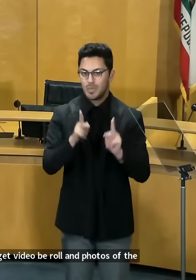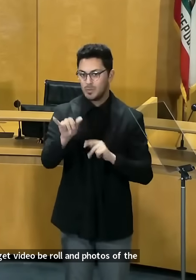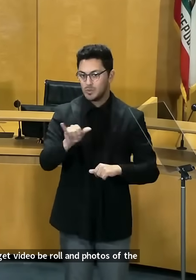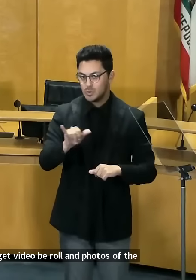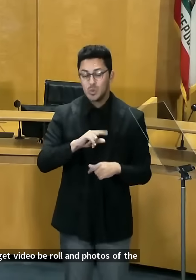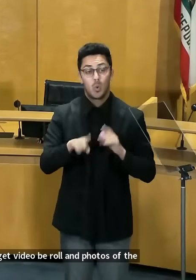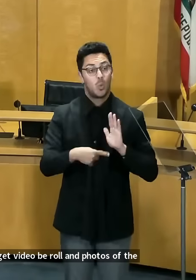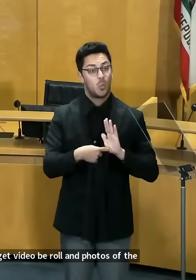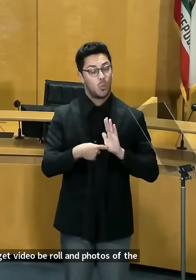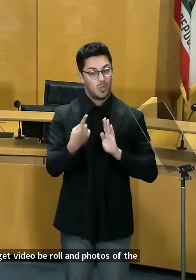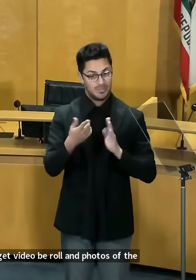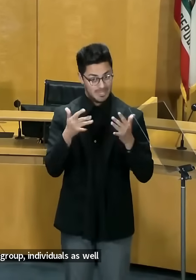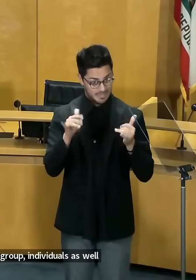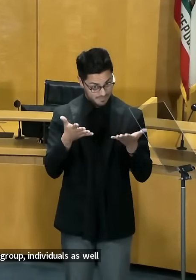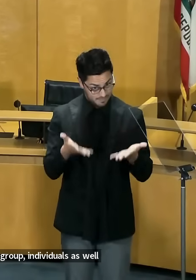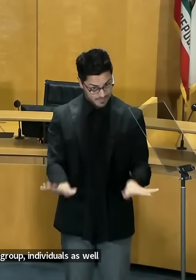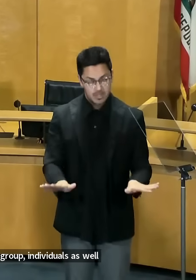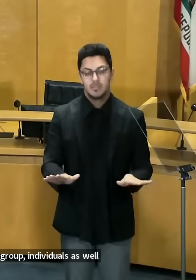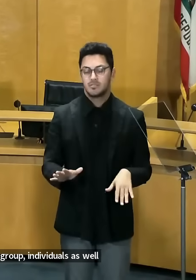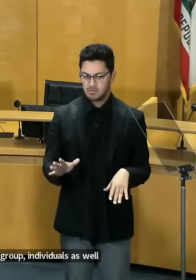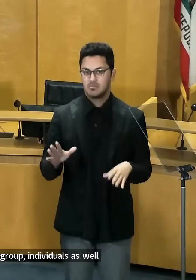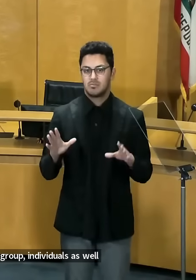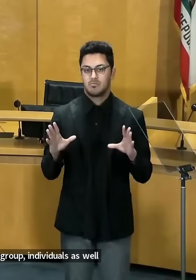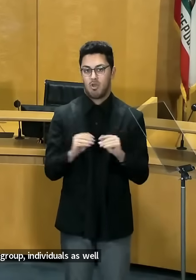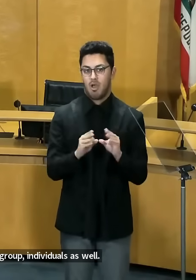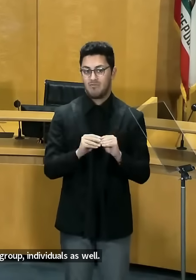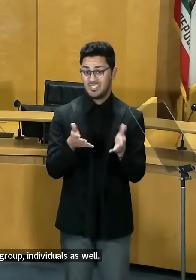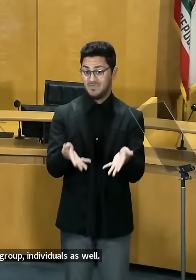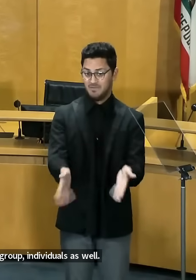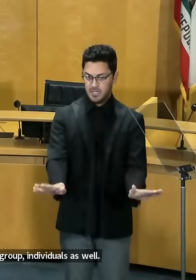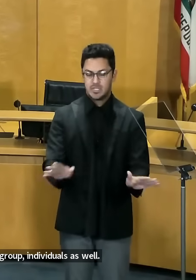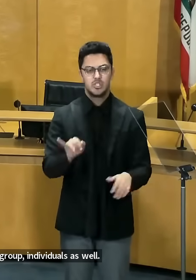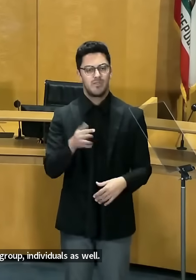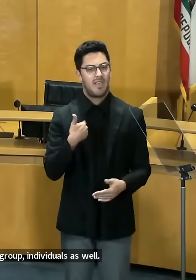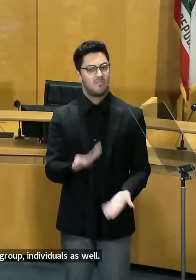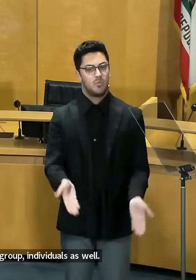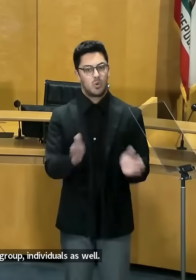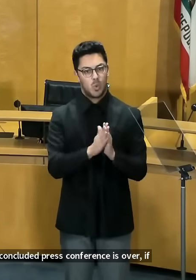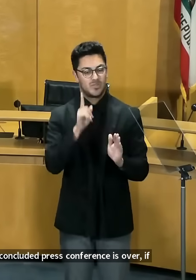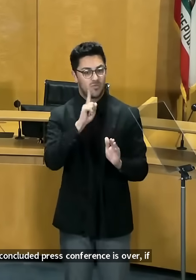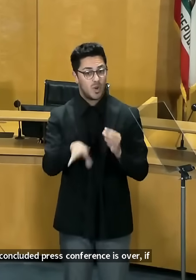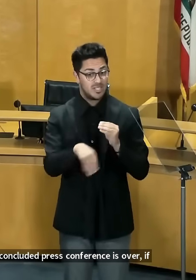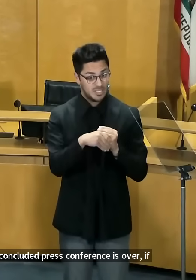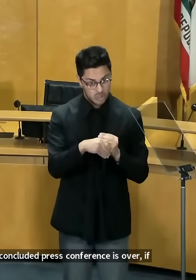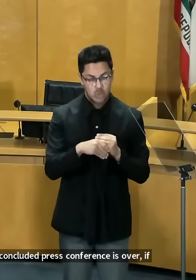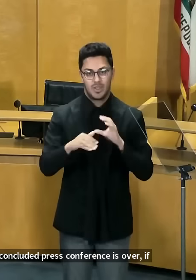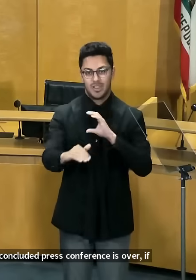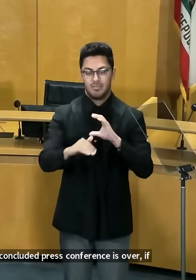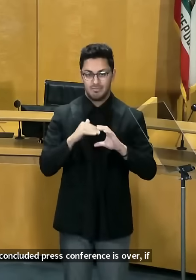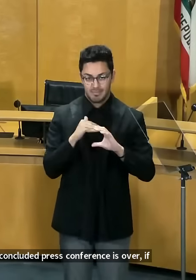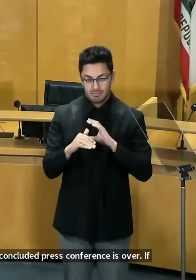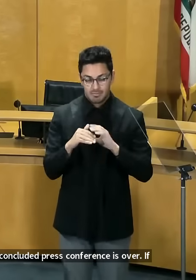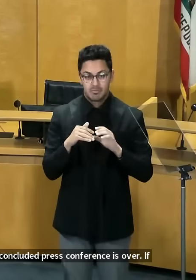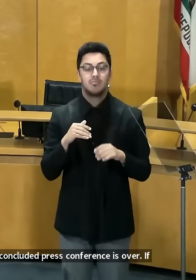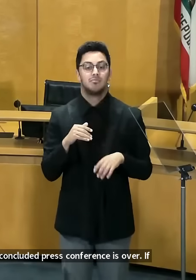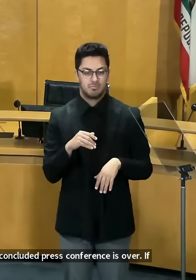And once that has concluded, press conference is over. If you have requests for additional interviews, please email us at